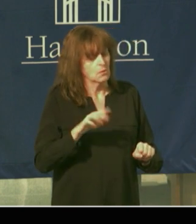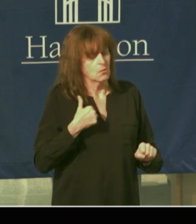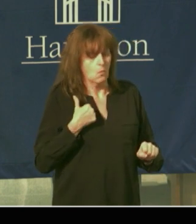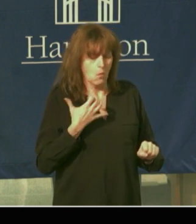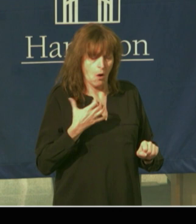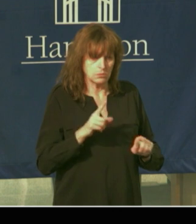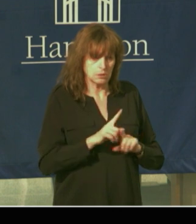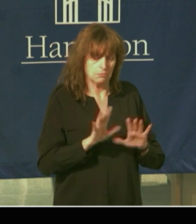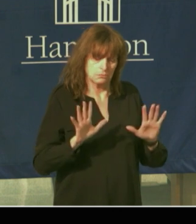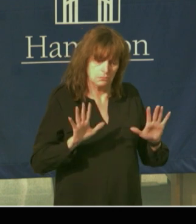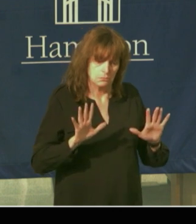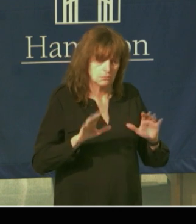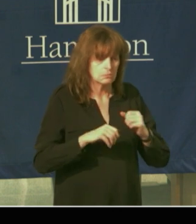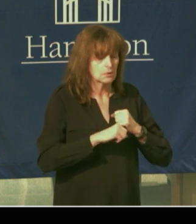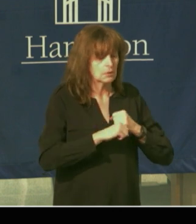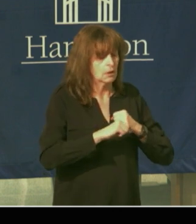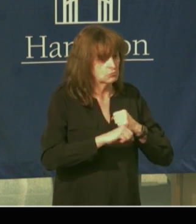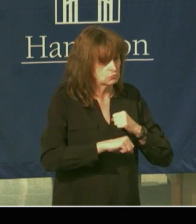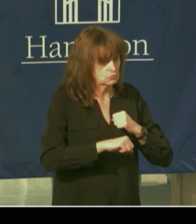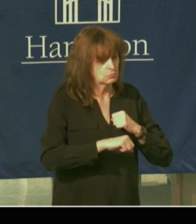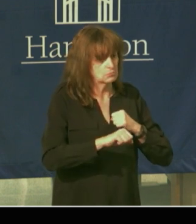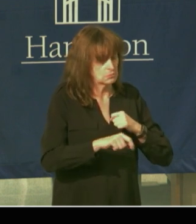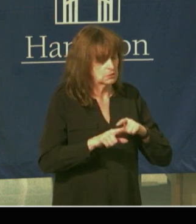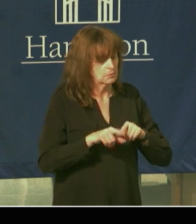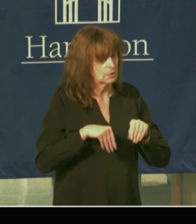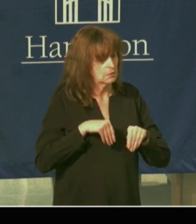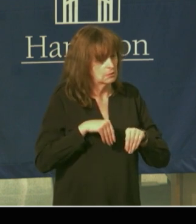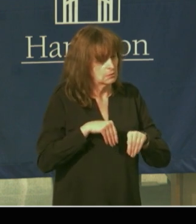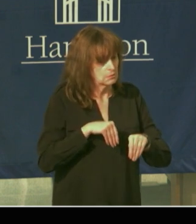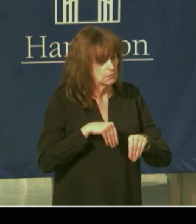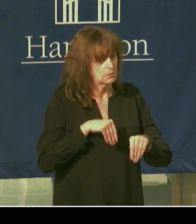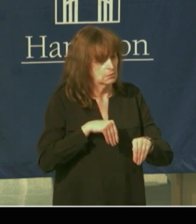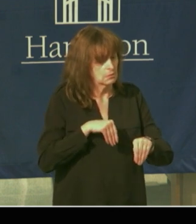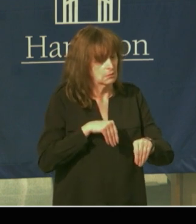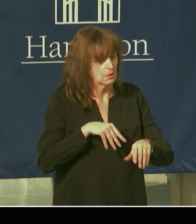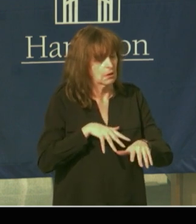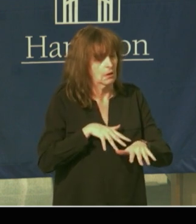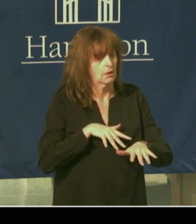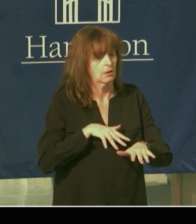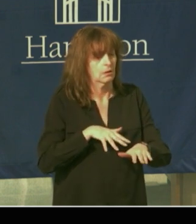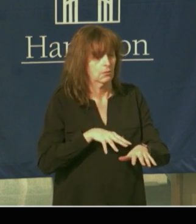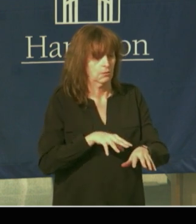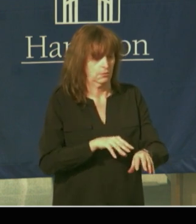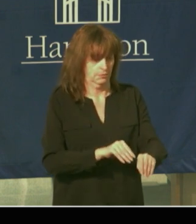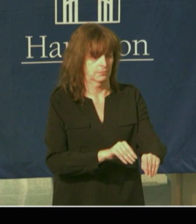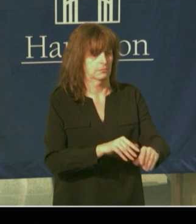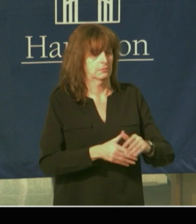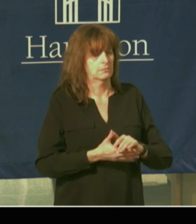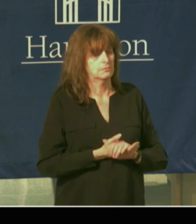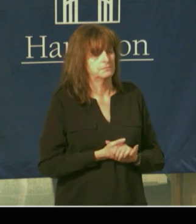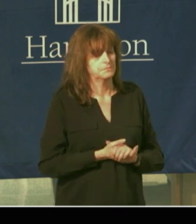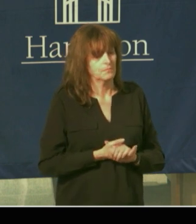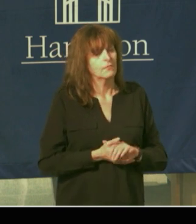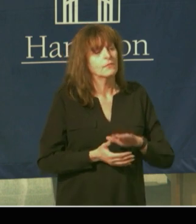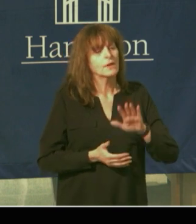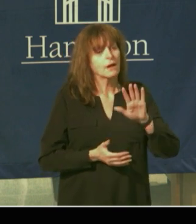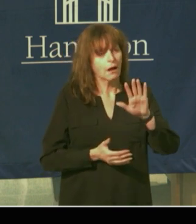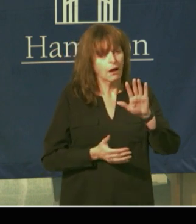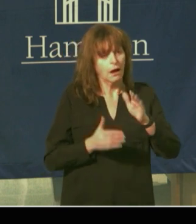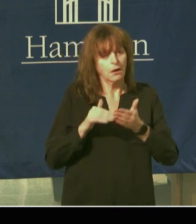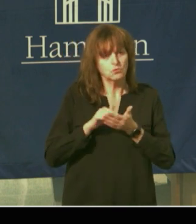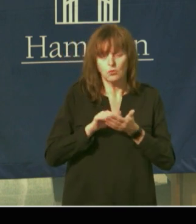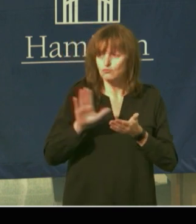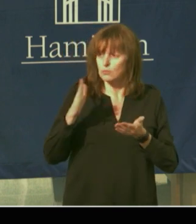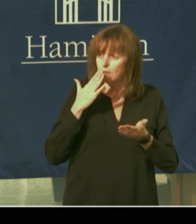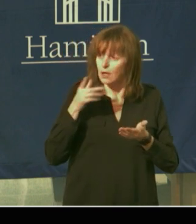Dr. Harvey, we're going to give you a quick little break here, let you get some water, and we're going to jump over to Paul Johnson now. Paul, recognizing that city facilities